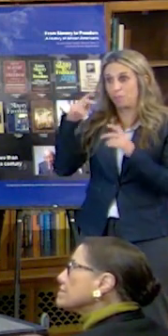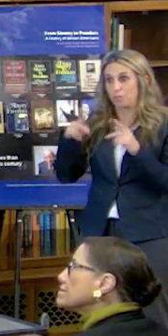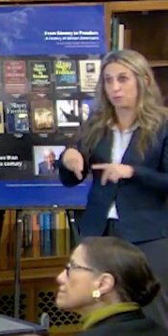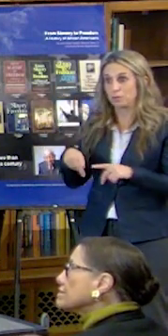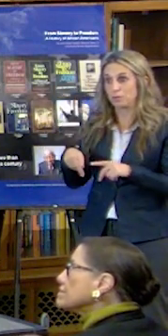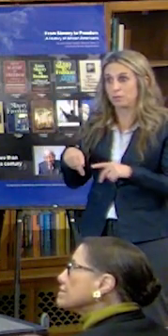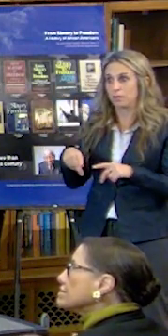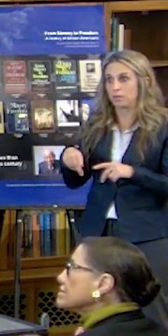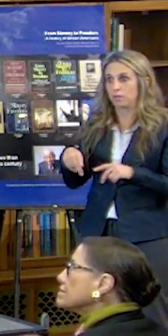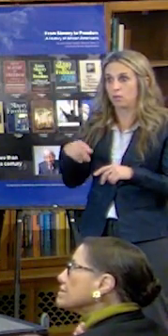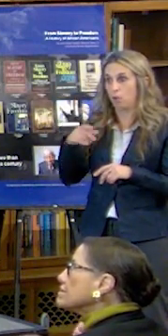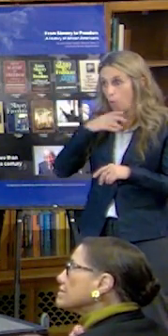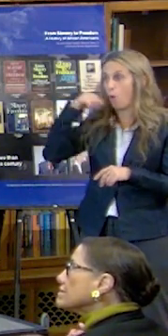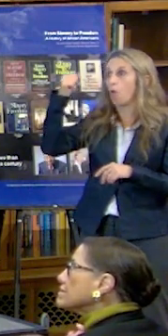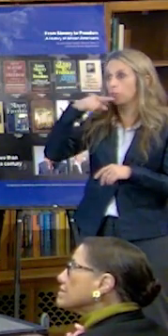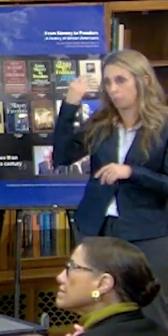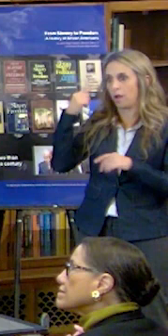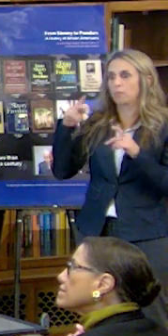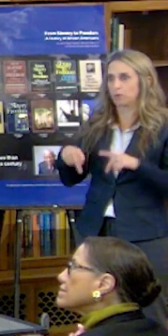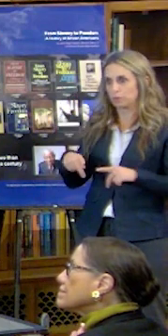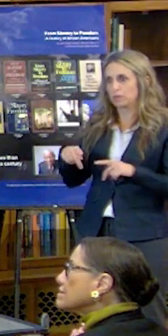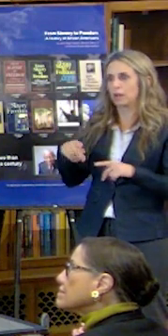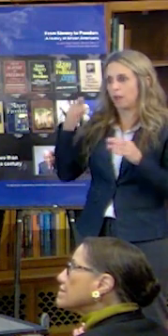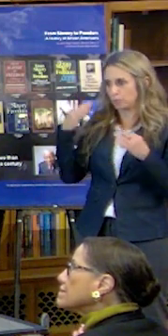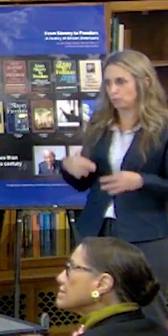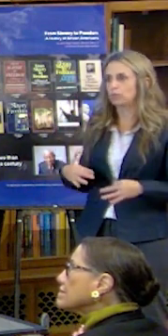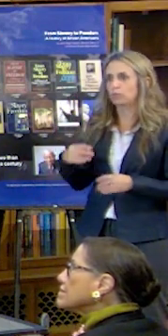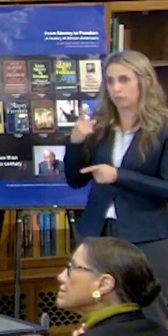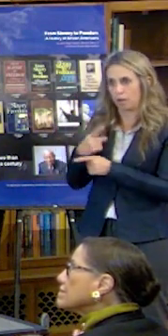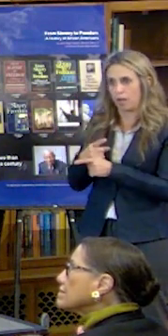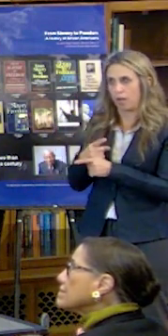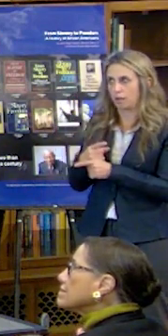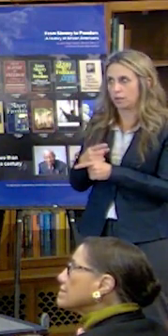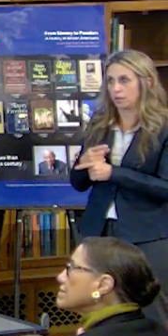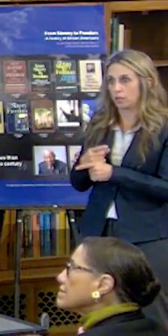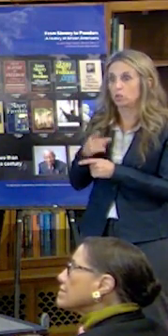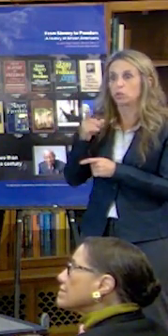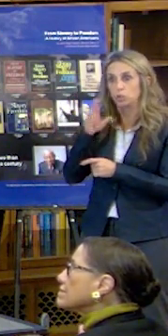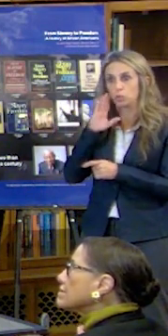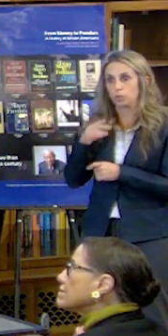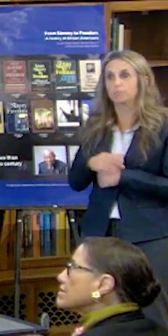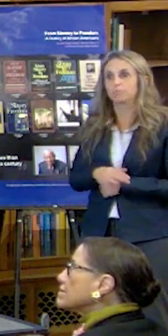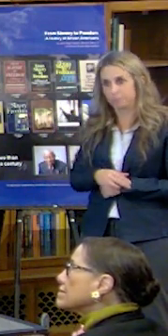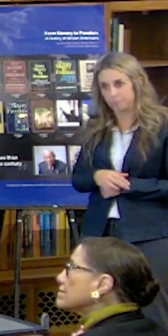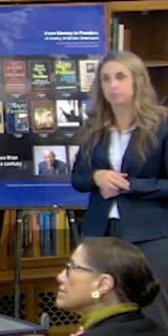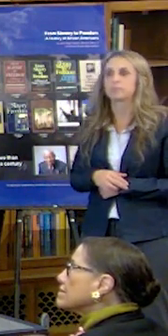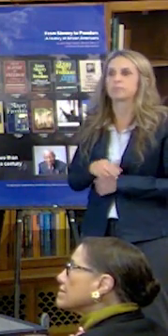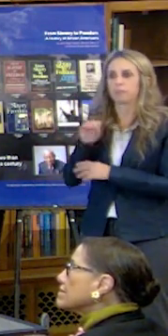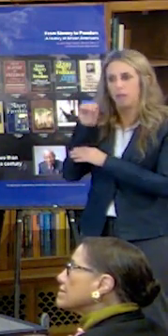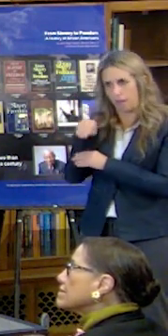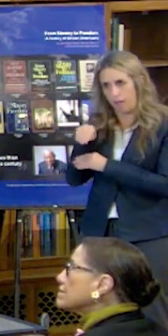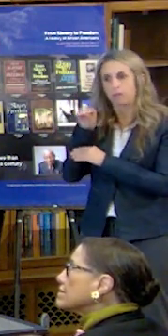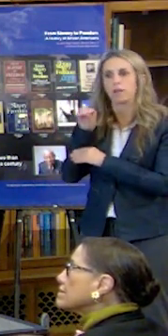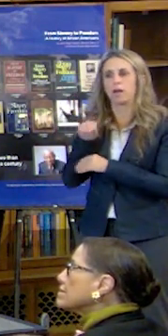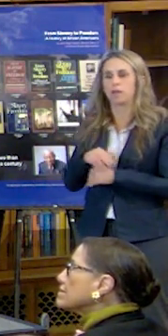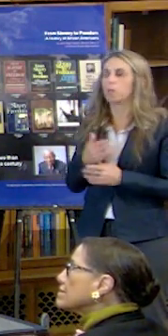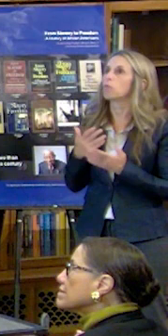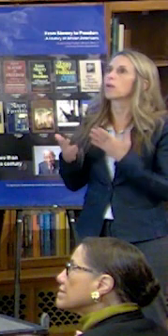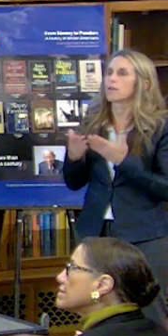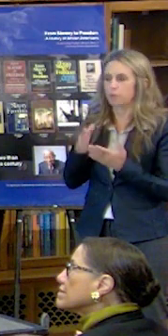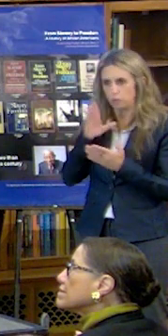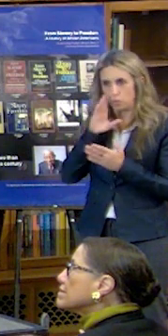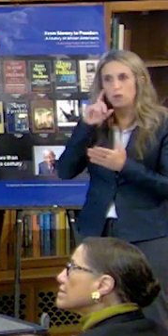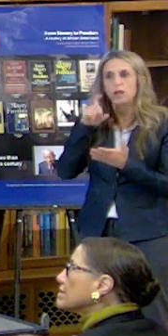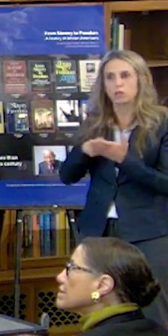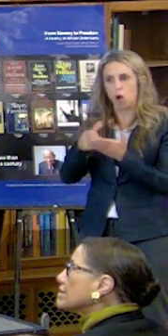absolutely you saw older black person right you gesture towards them there's a head nod and there a whatever right